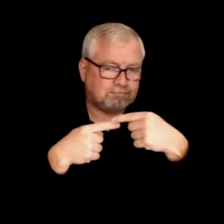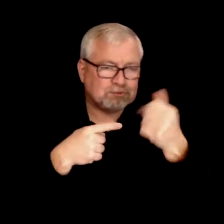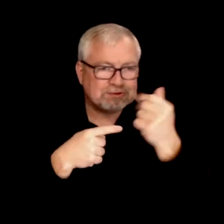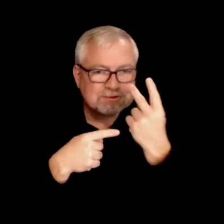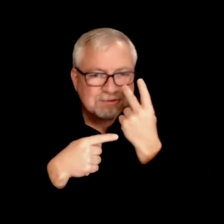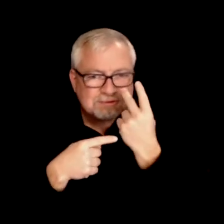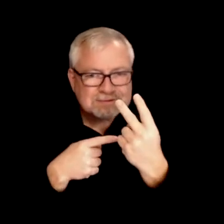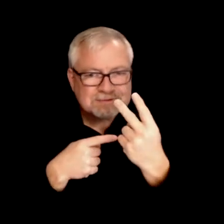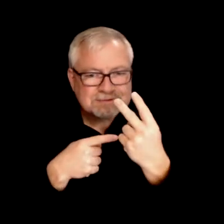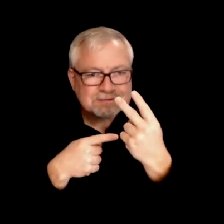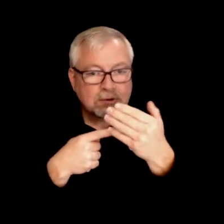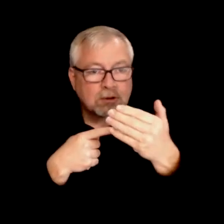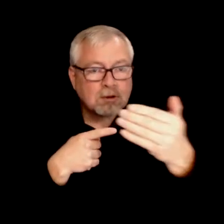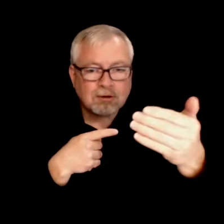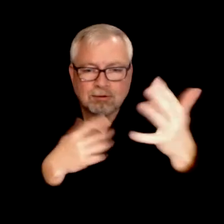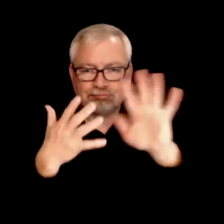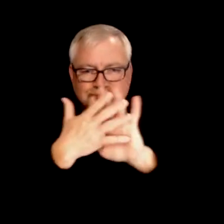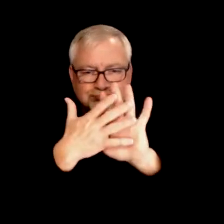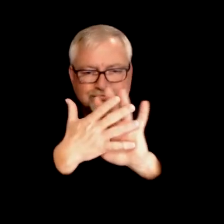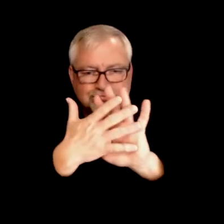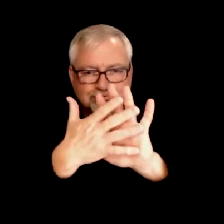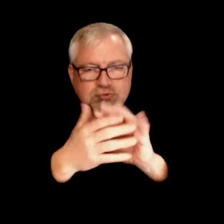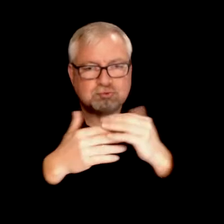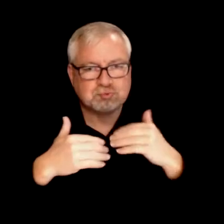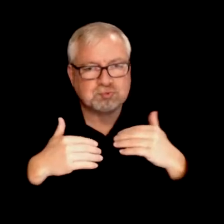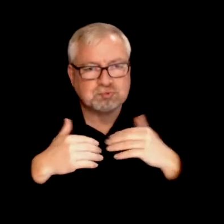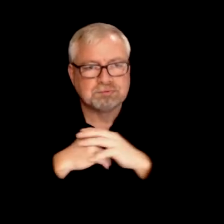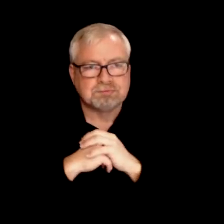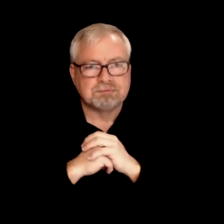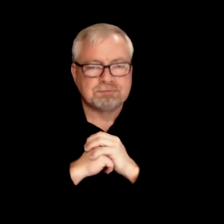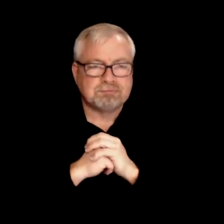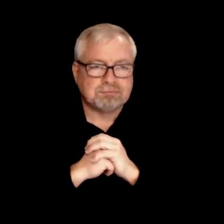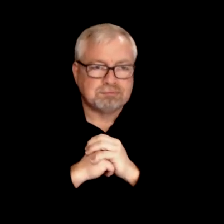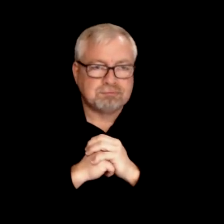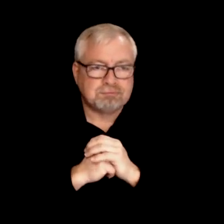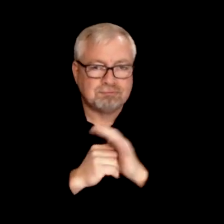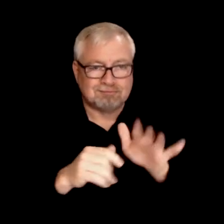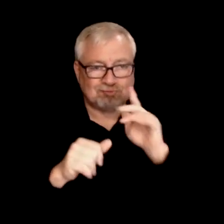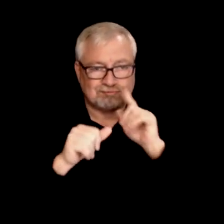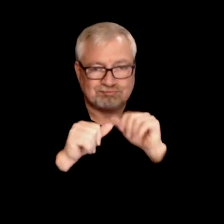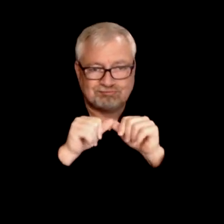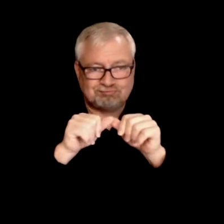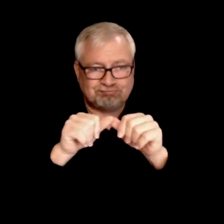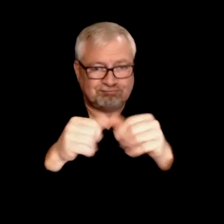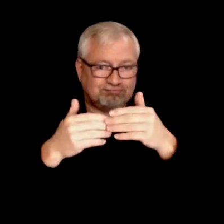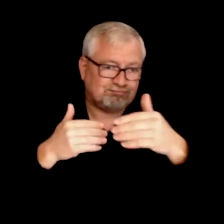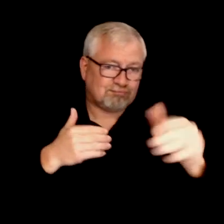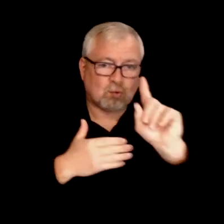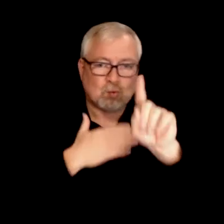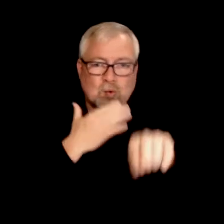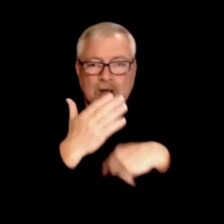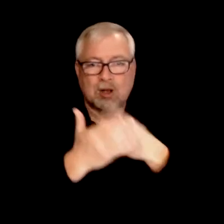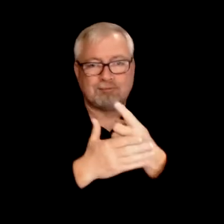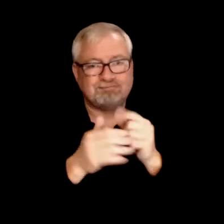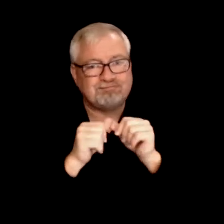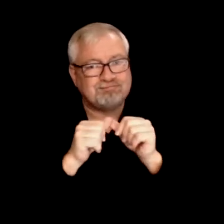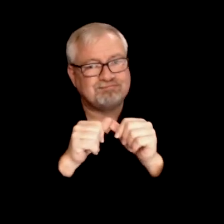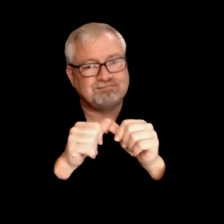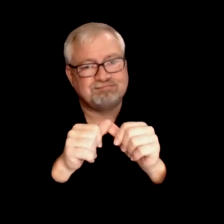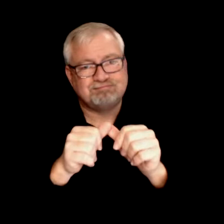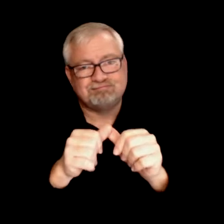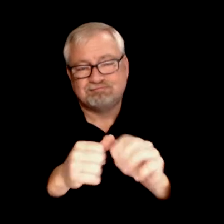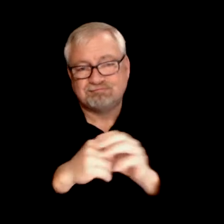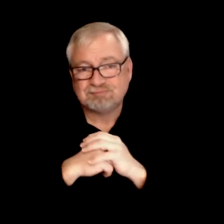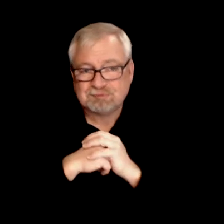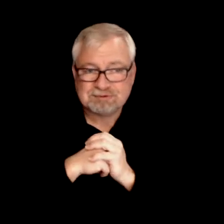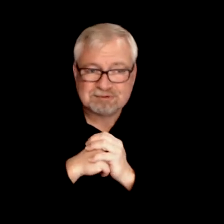past hour plus. And that is why the National Weather Service pulled the trigger to, again, expand the blizzard warning through 6 a.m.